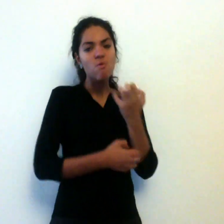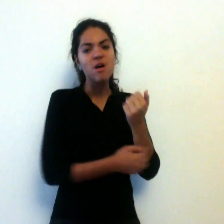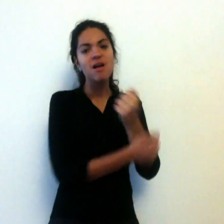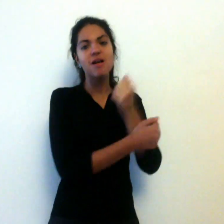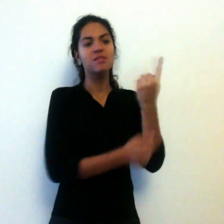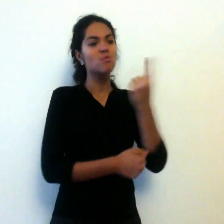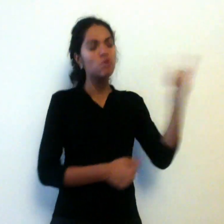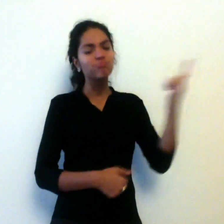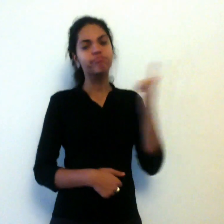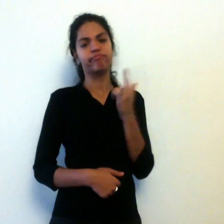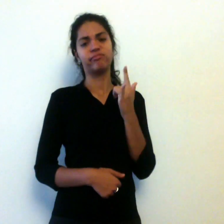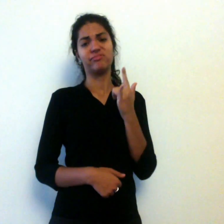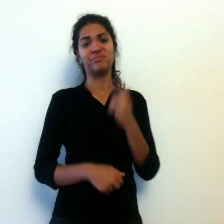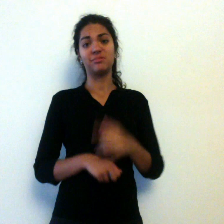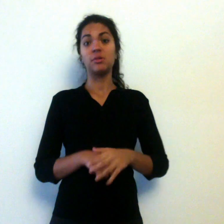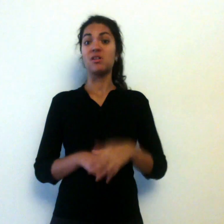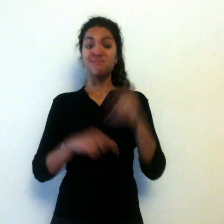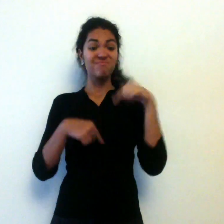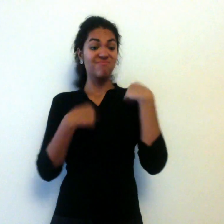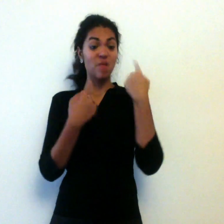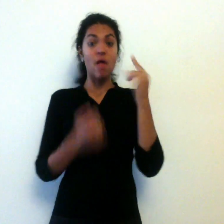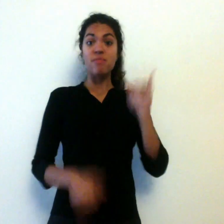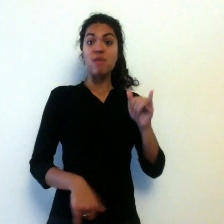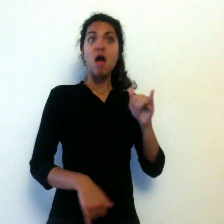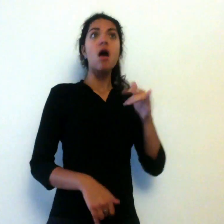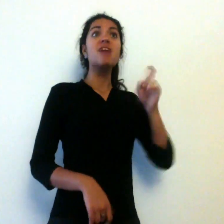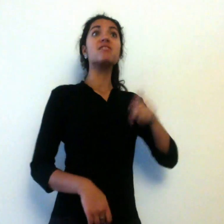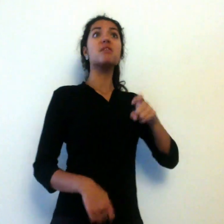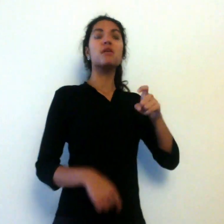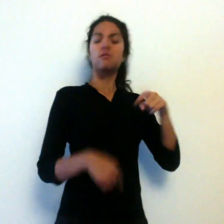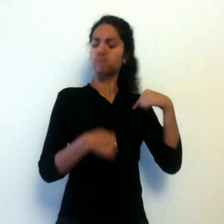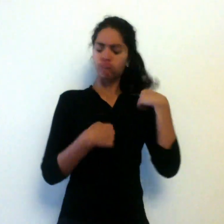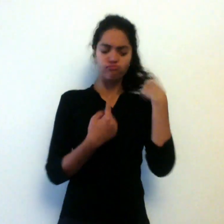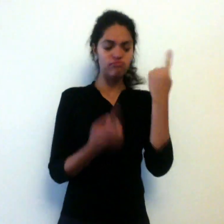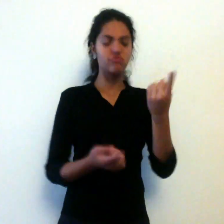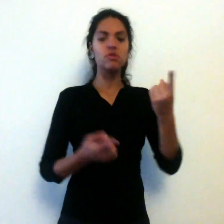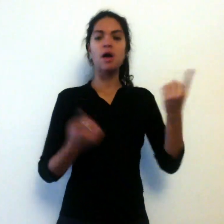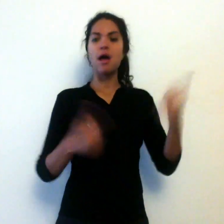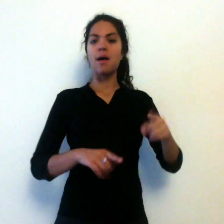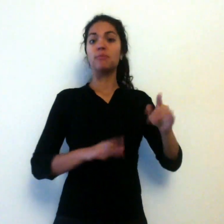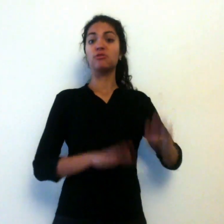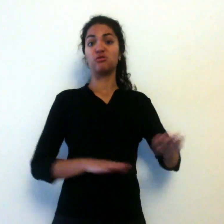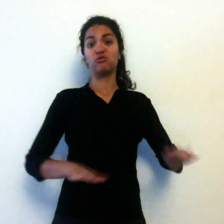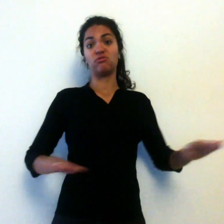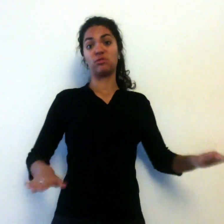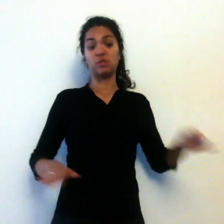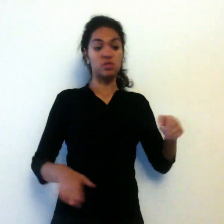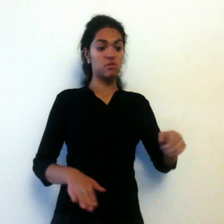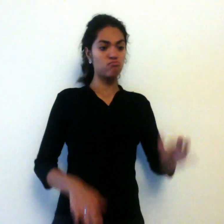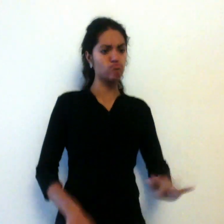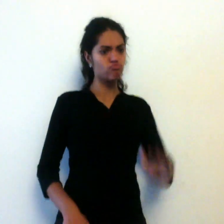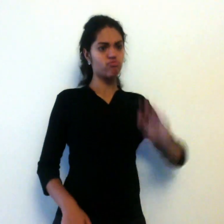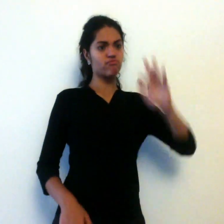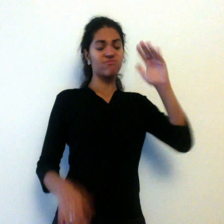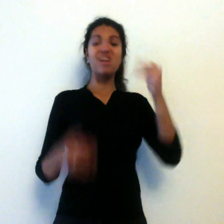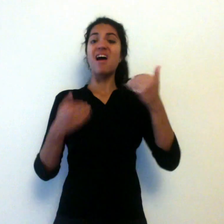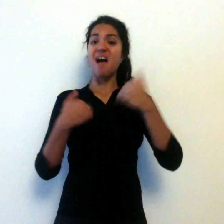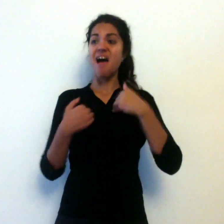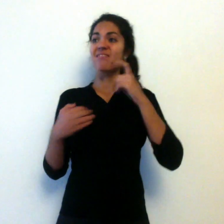need desperately that belongingness. How would you feel if you knew you had a brother whom your father preferred to